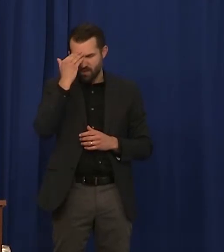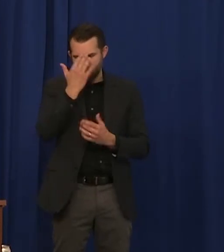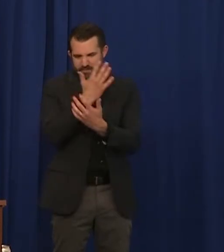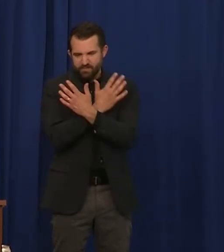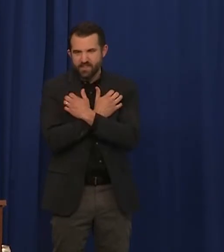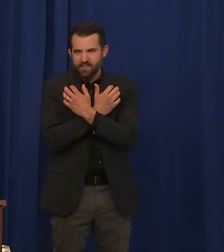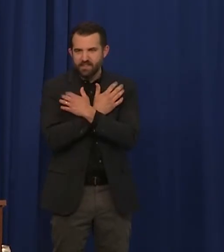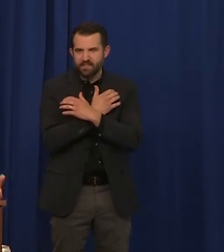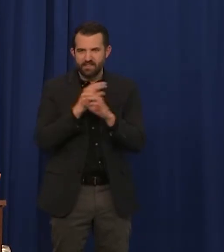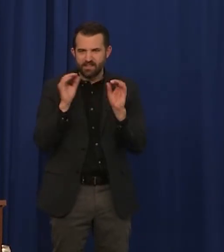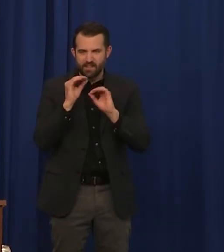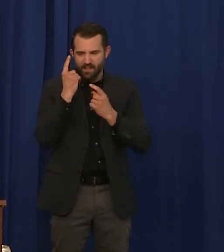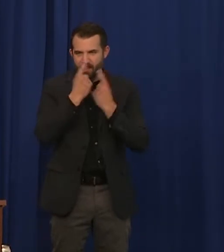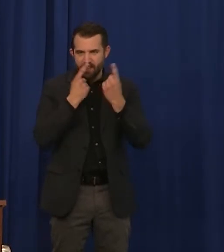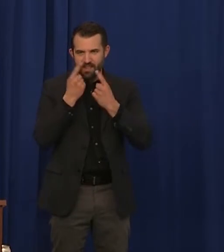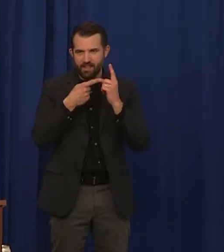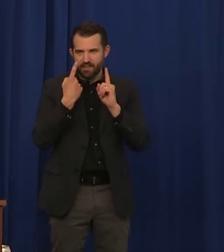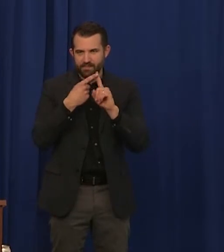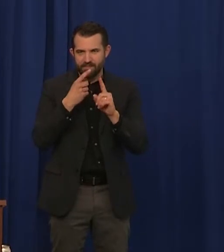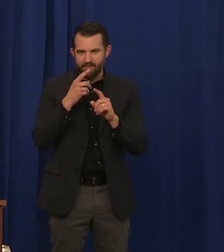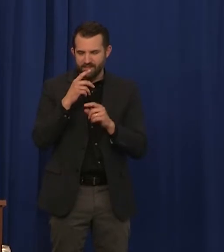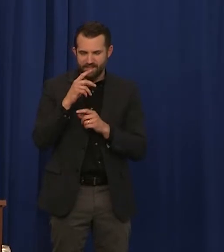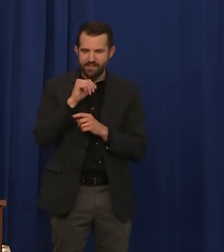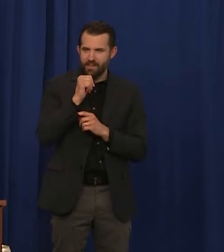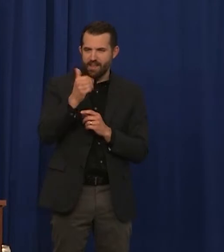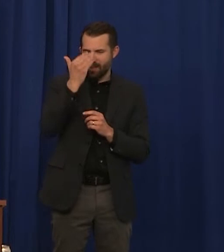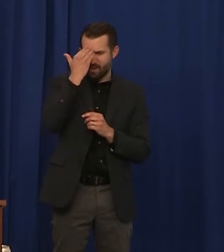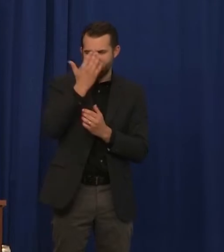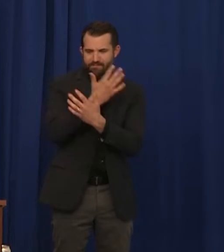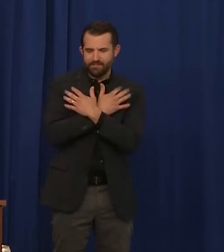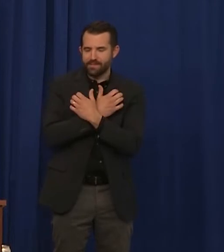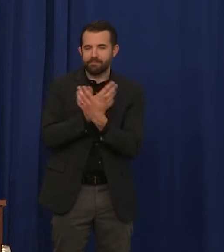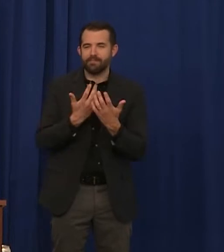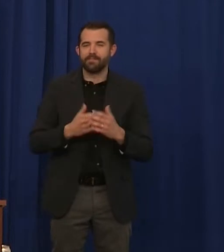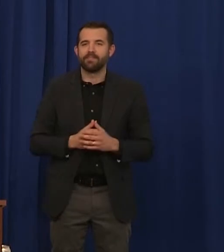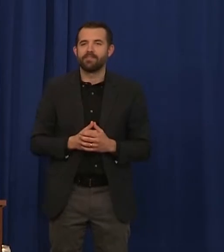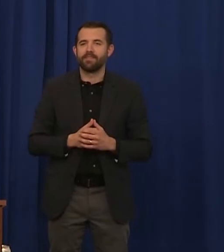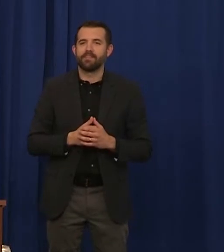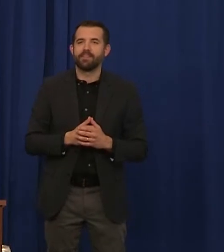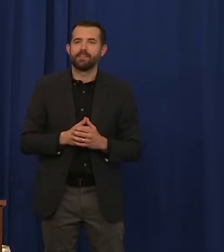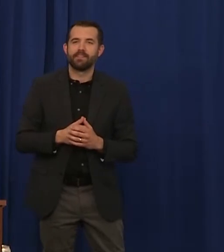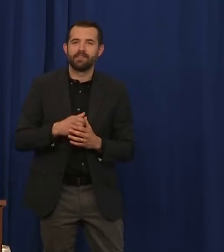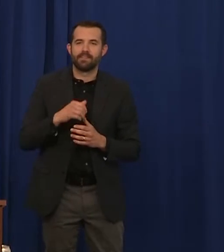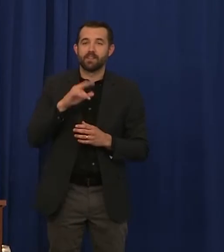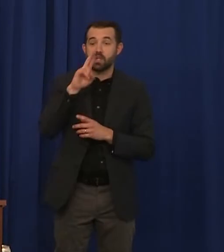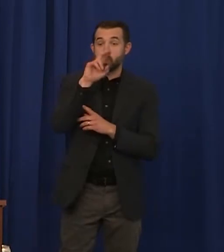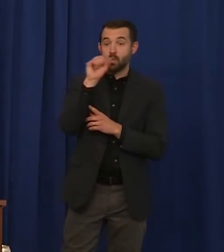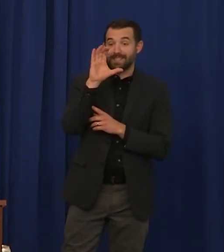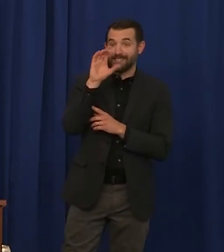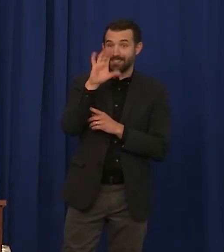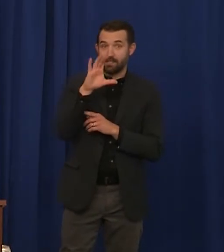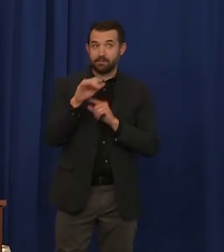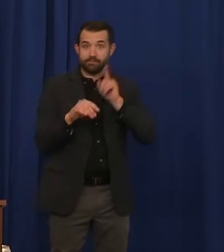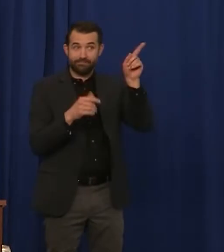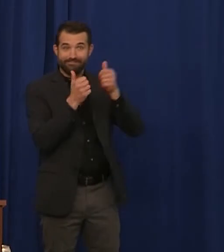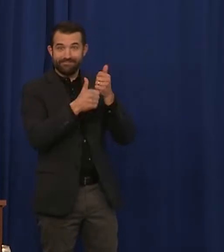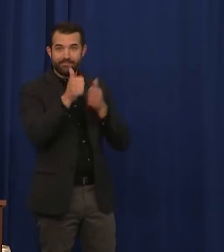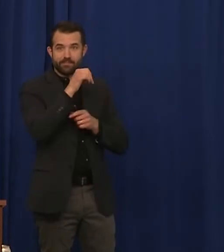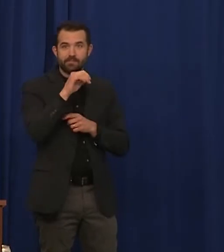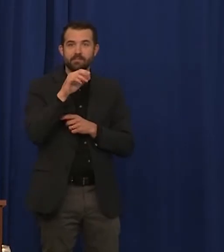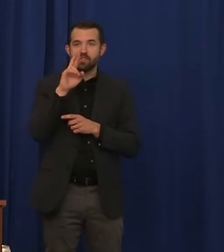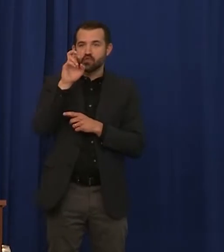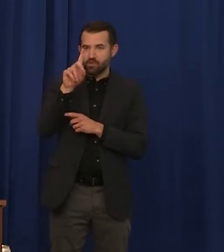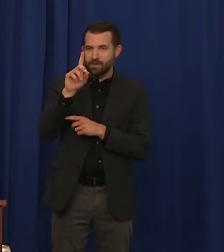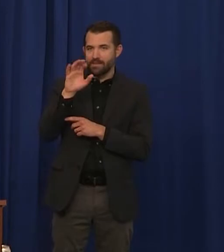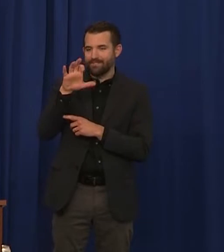comments that CDC Director Dr. Robert Redfield made about the possibility of a second spike of cases that could come in